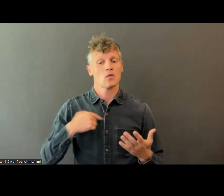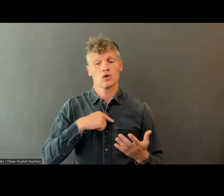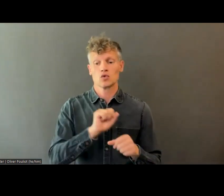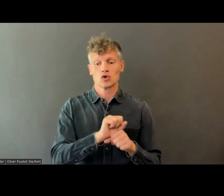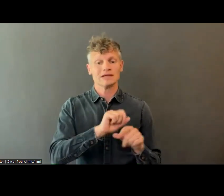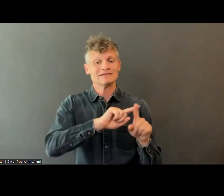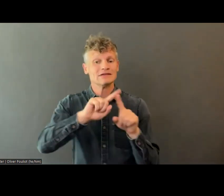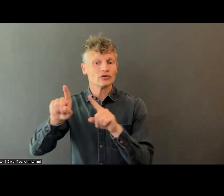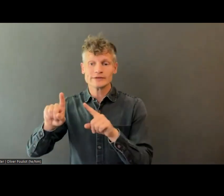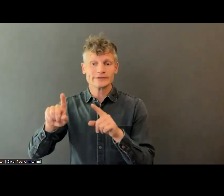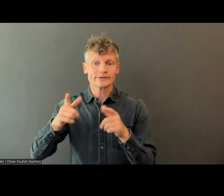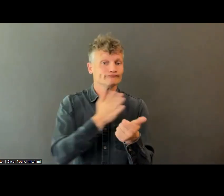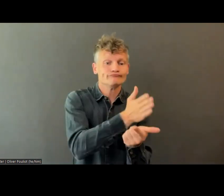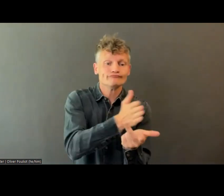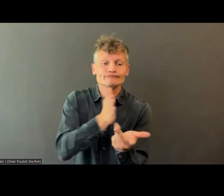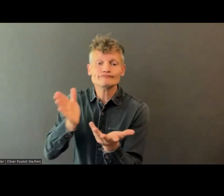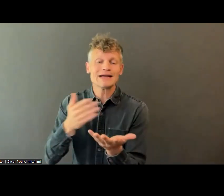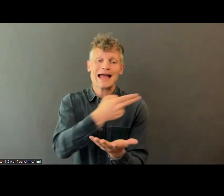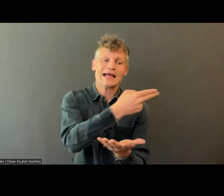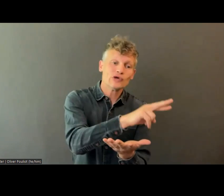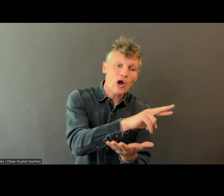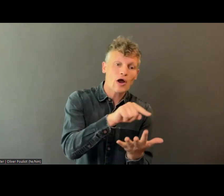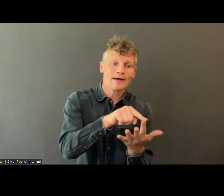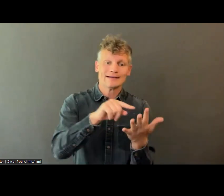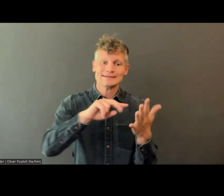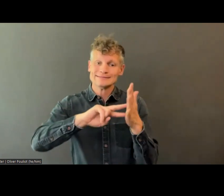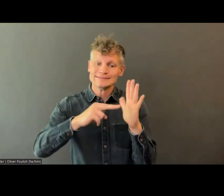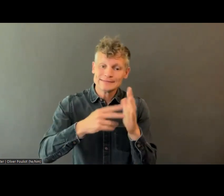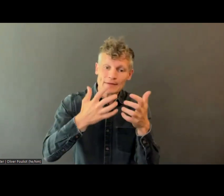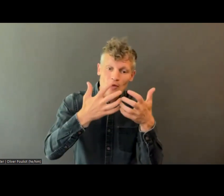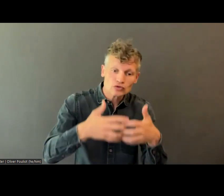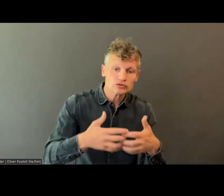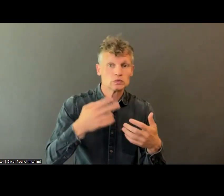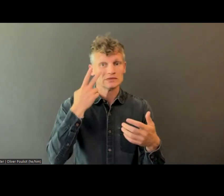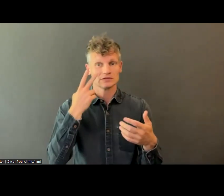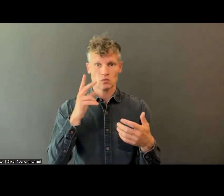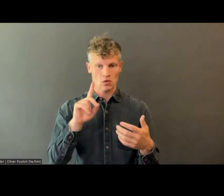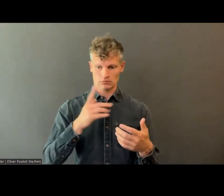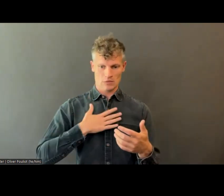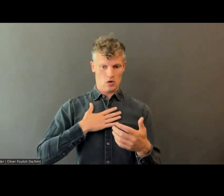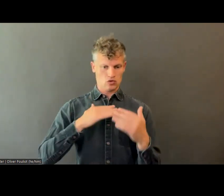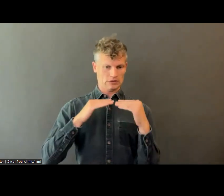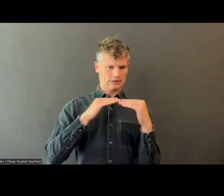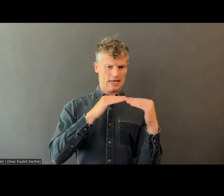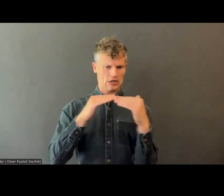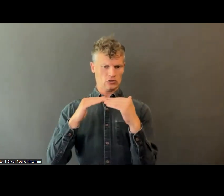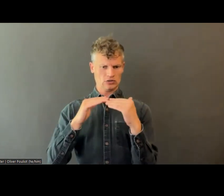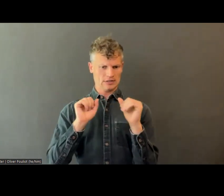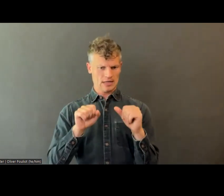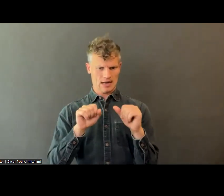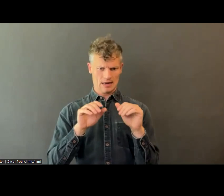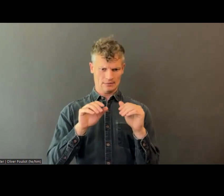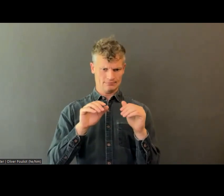place. You know, procurement helps people across the organization at GSK to bring goods and services into our